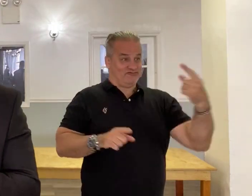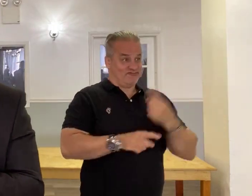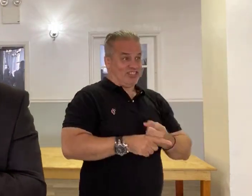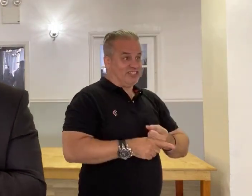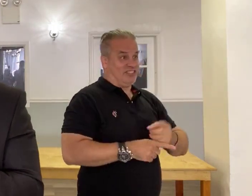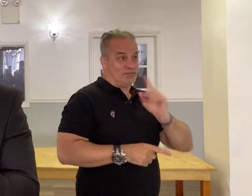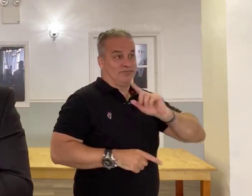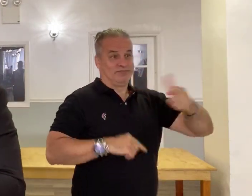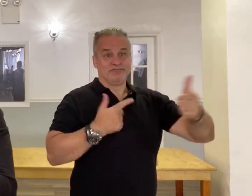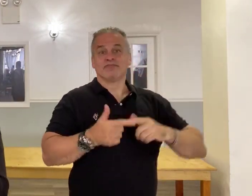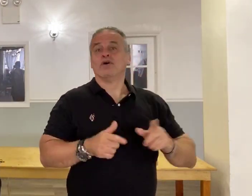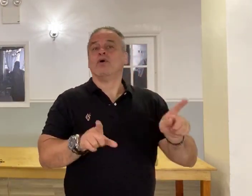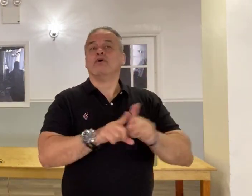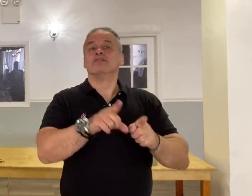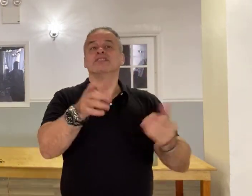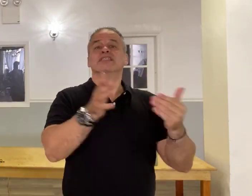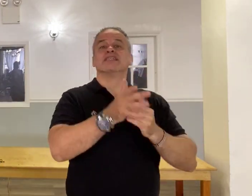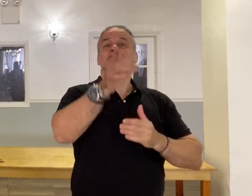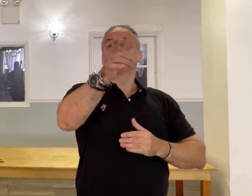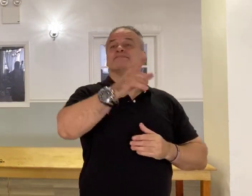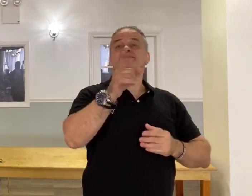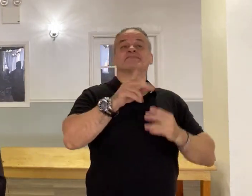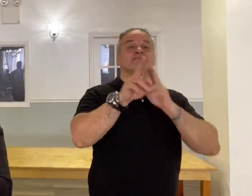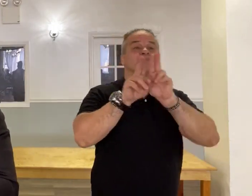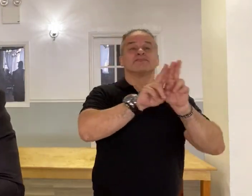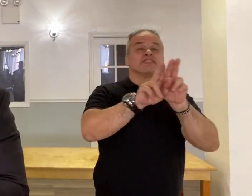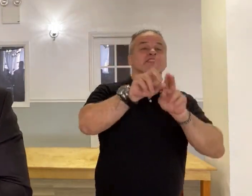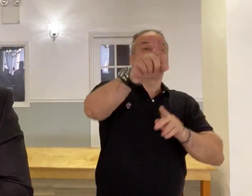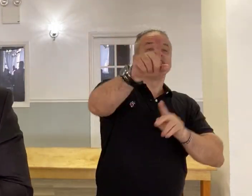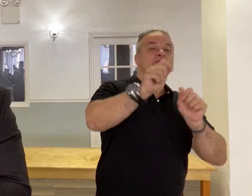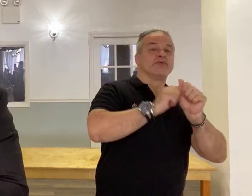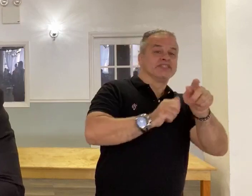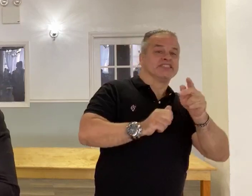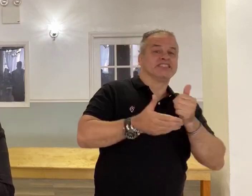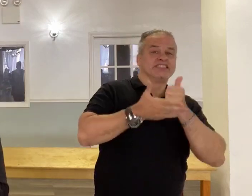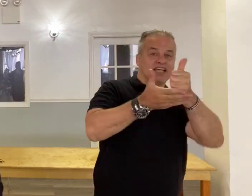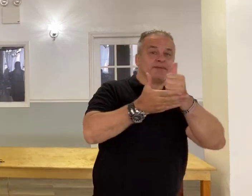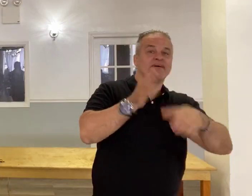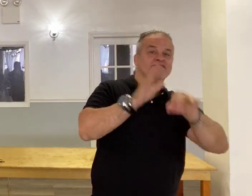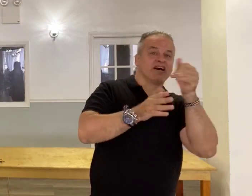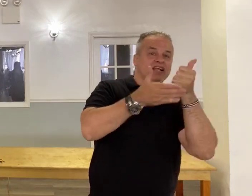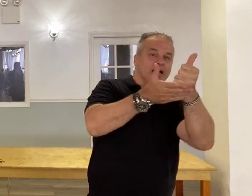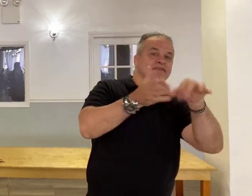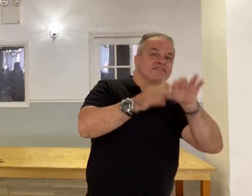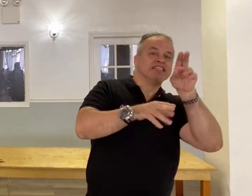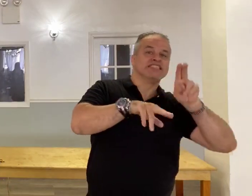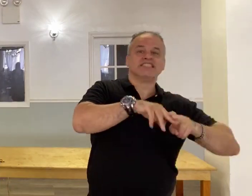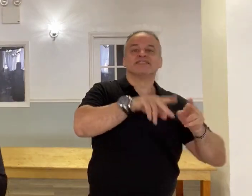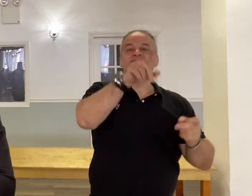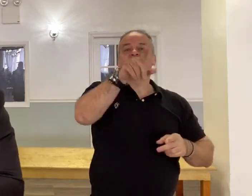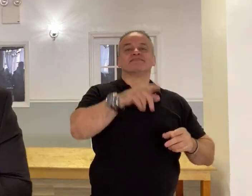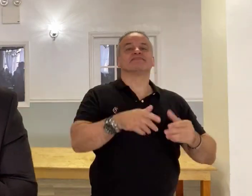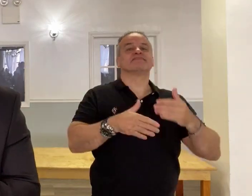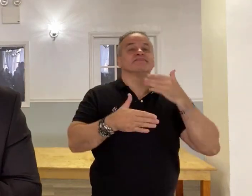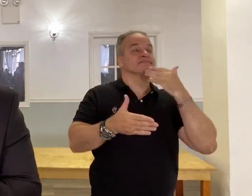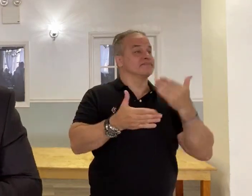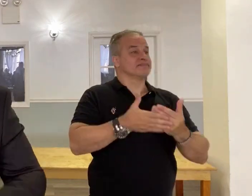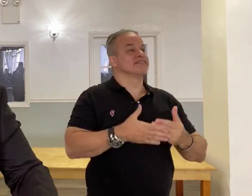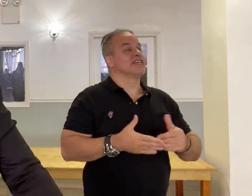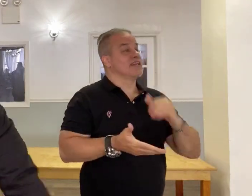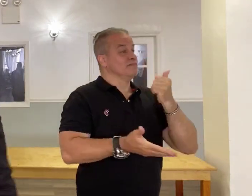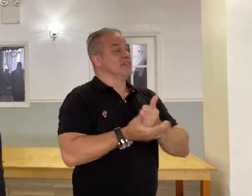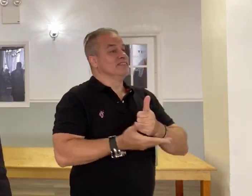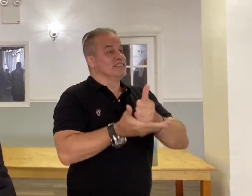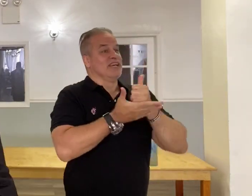right, and ushers again. All right, always set out a couple of extra chairs, all right, ahead of who comes in. Amen. All right,